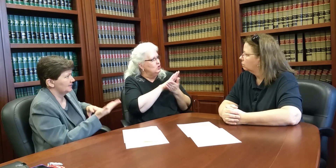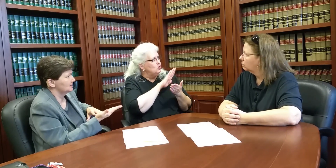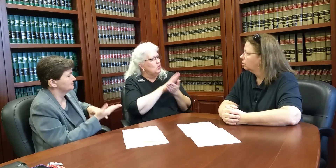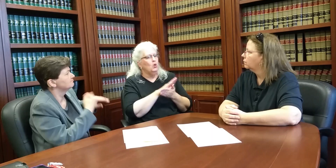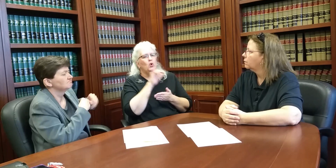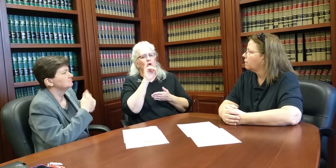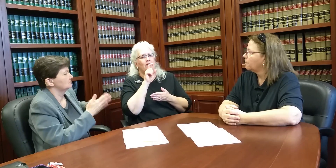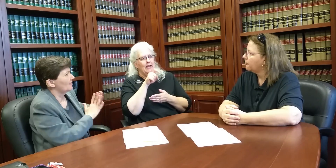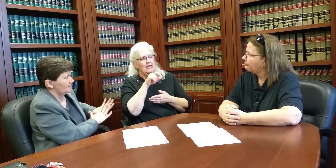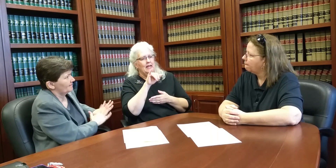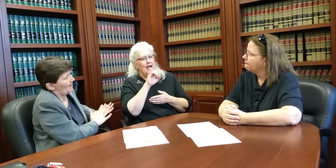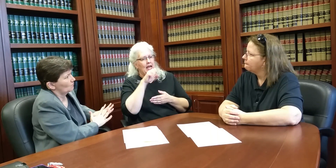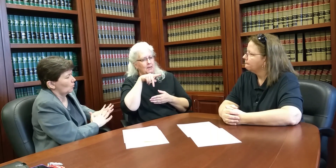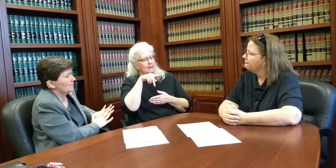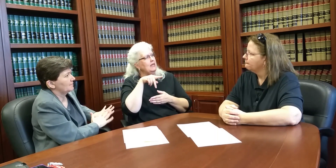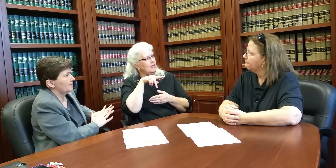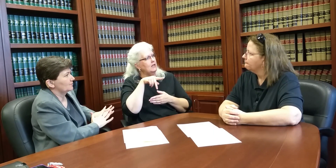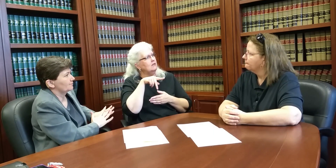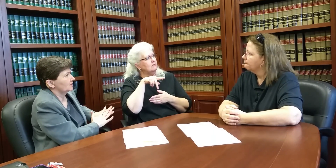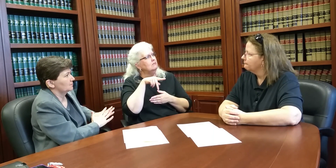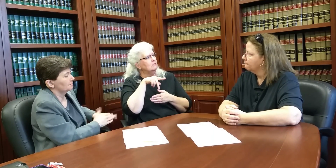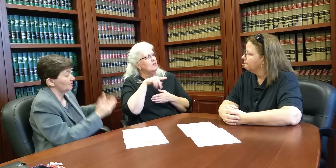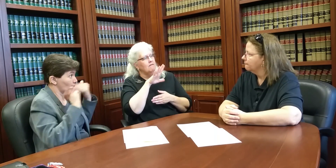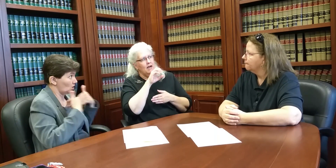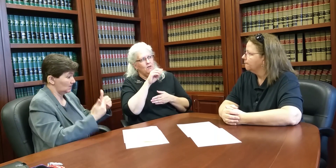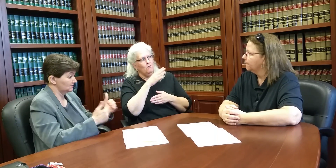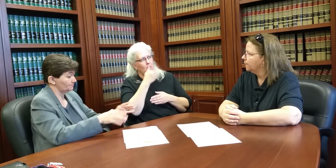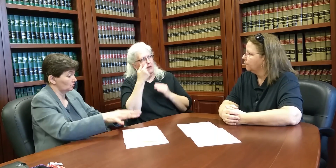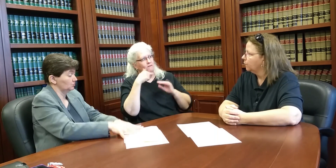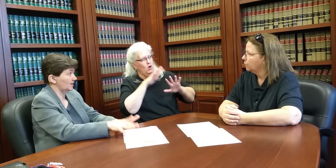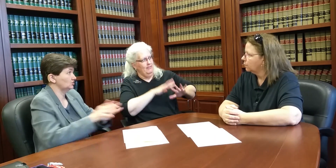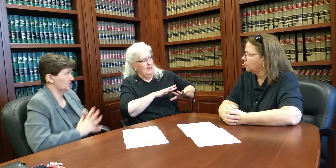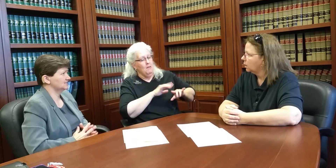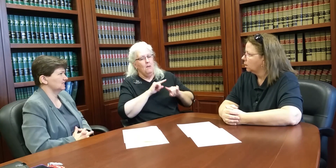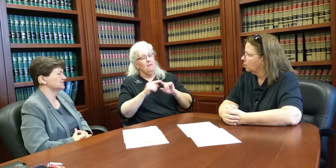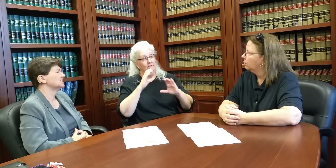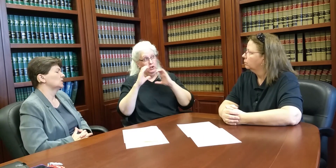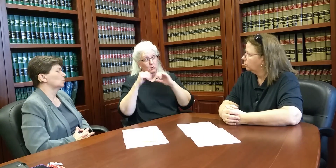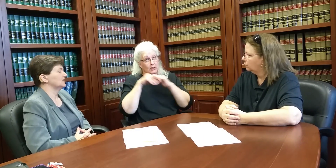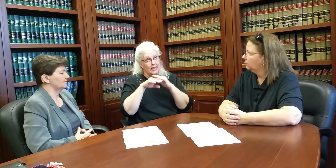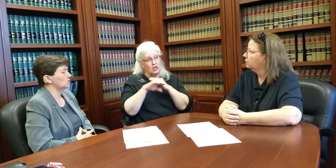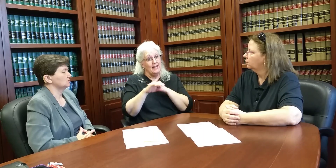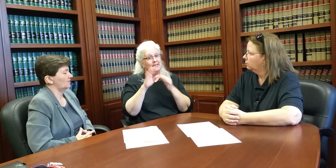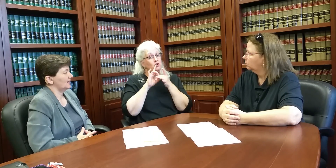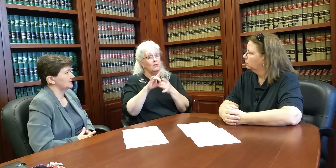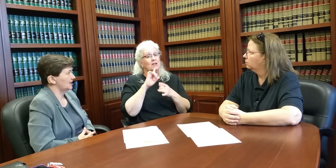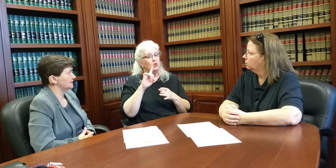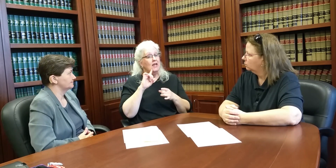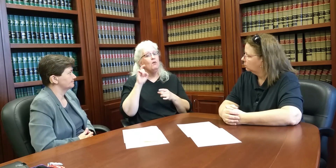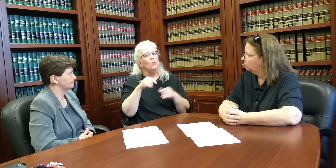IEP. 504 might be better for them, but for us, for communication access, we need to focus on the ADA.